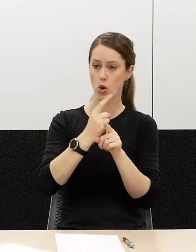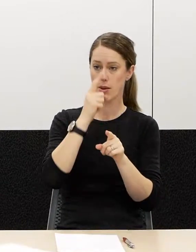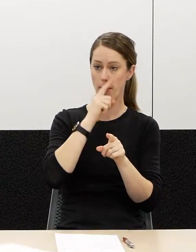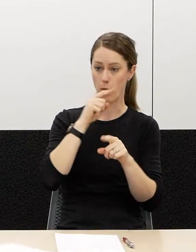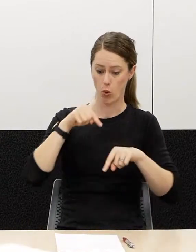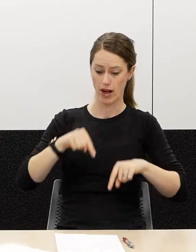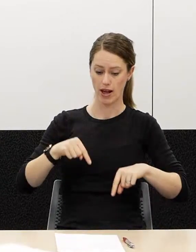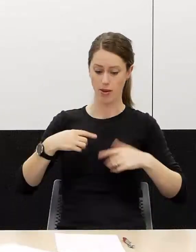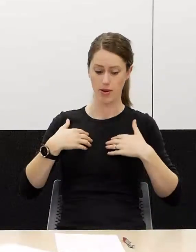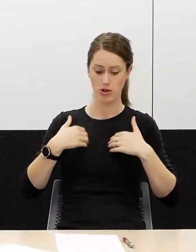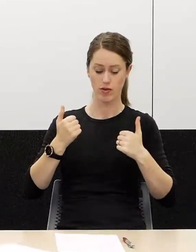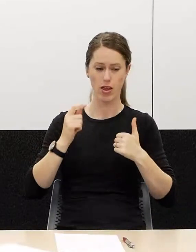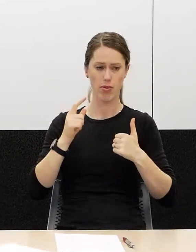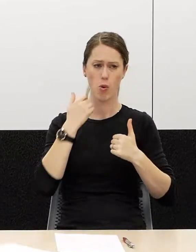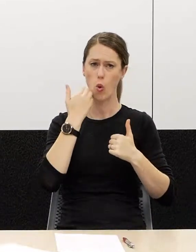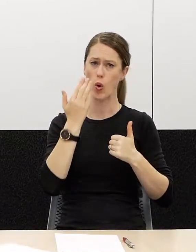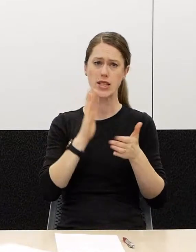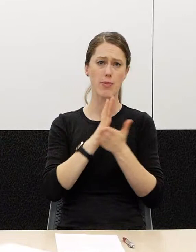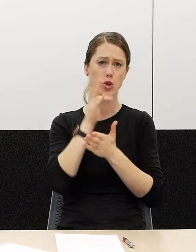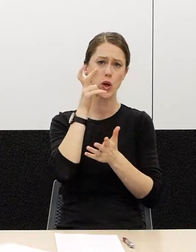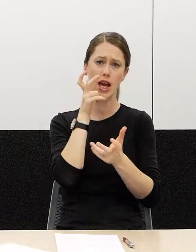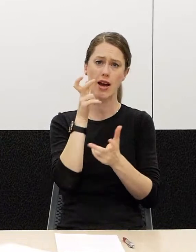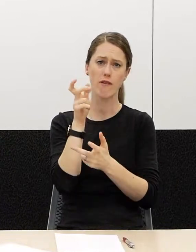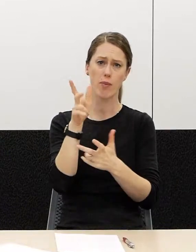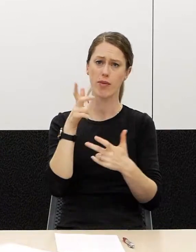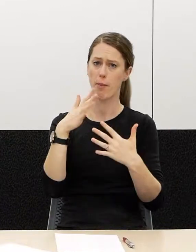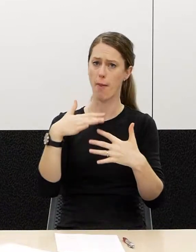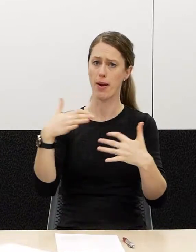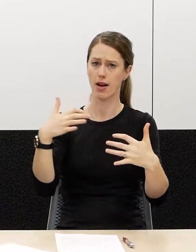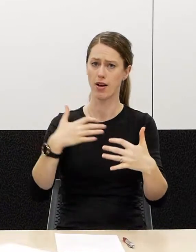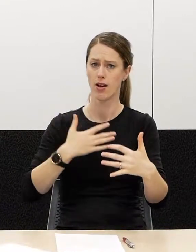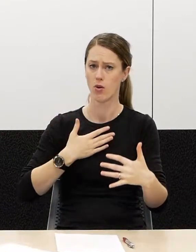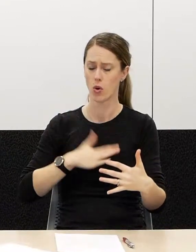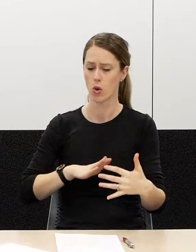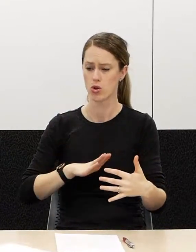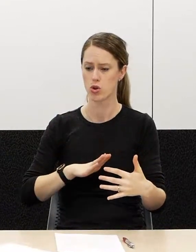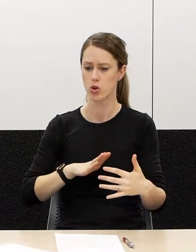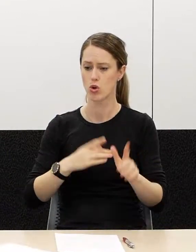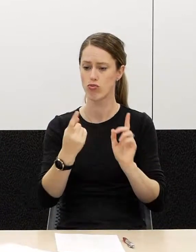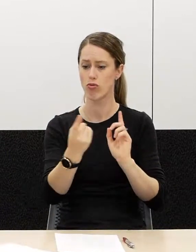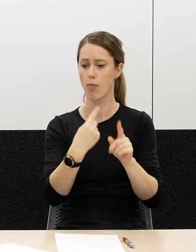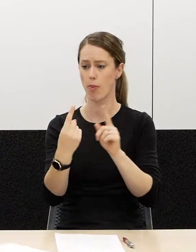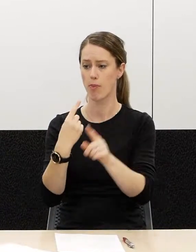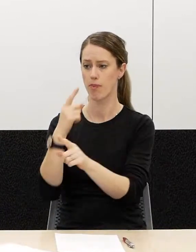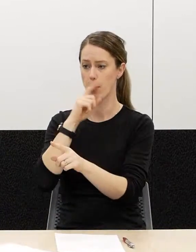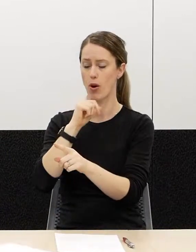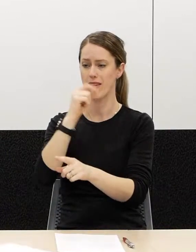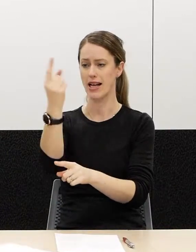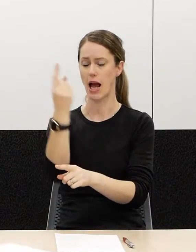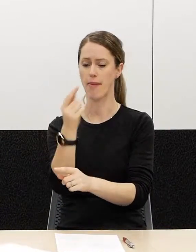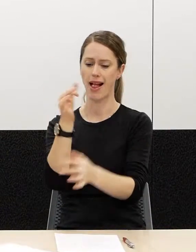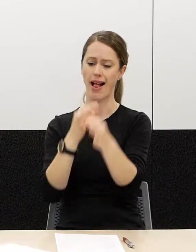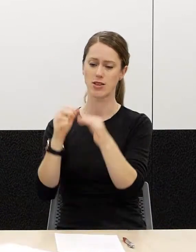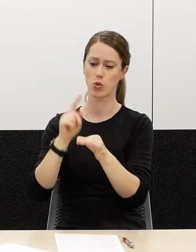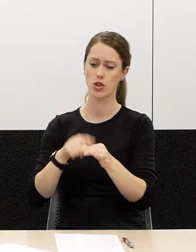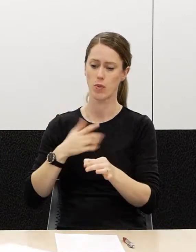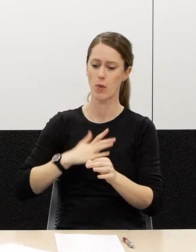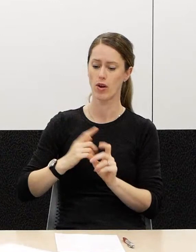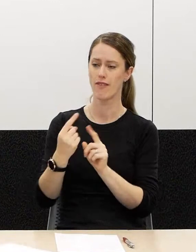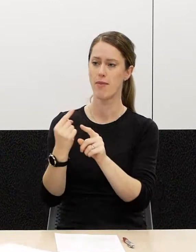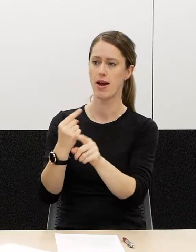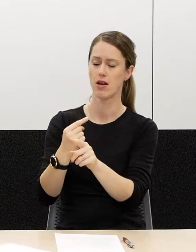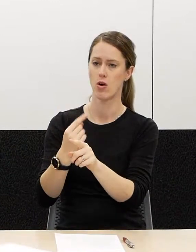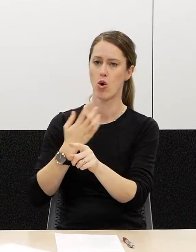at the ministry, but we're always happy to hear from the public, and we endeavour to always get back to people who come into us with questions or want to